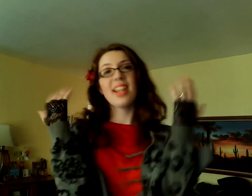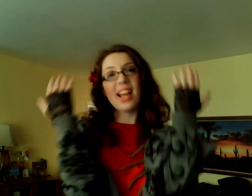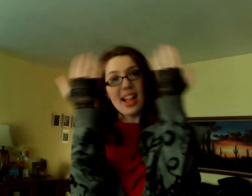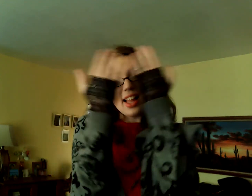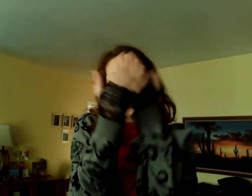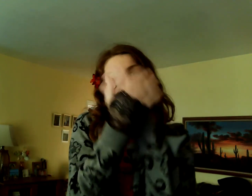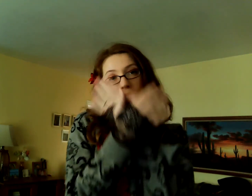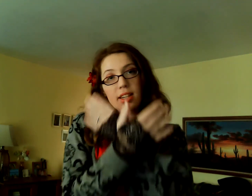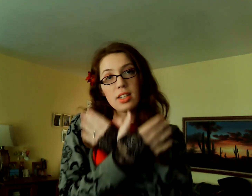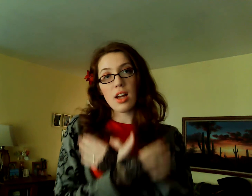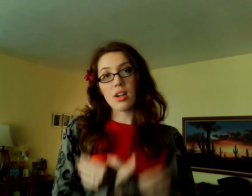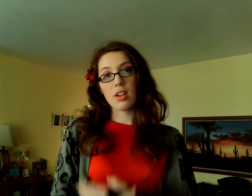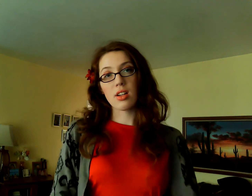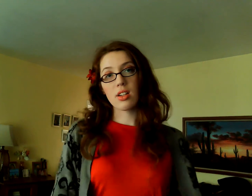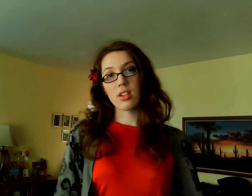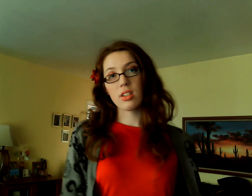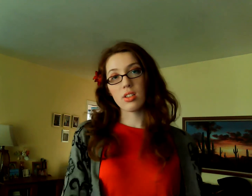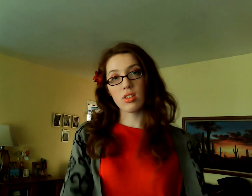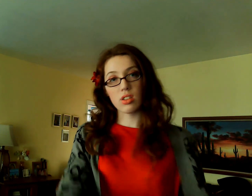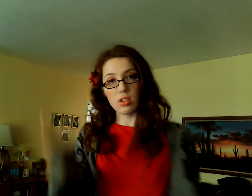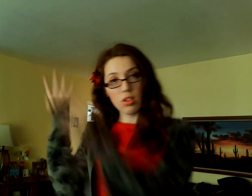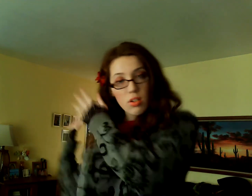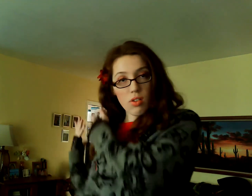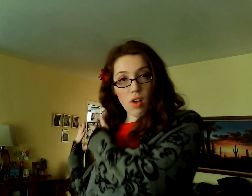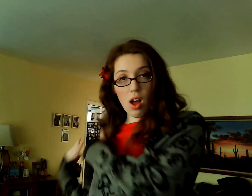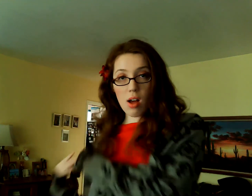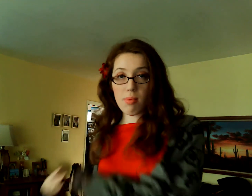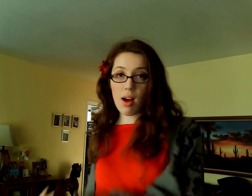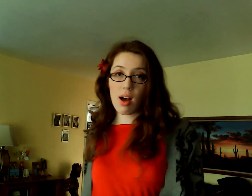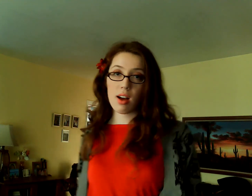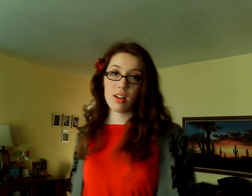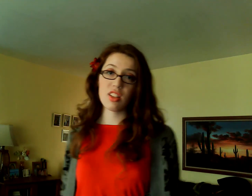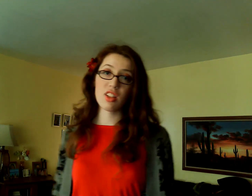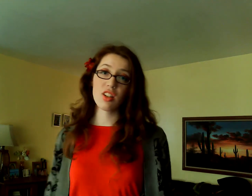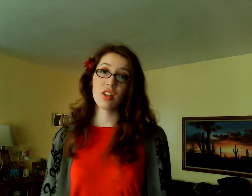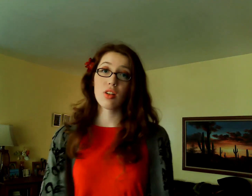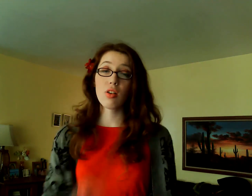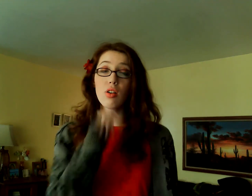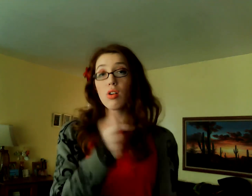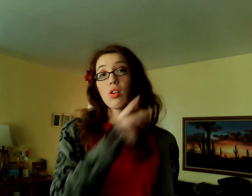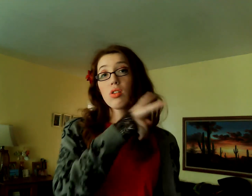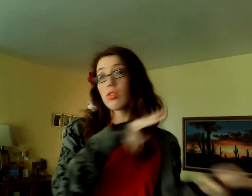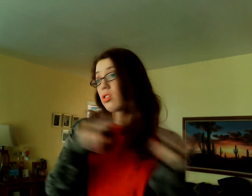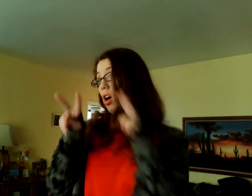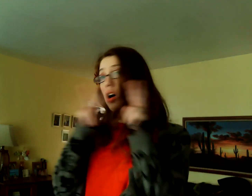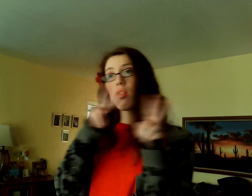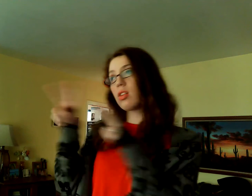Let the shadows fall behind you. Turn